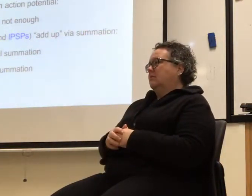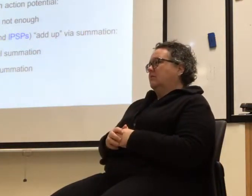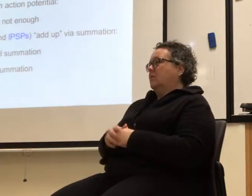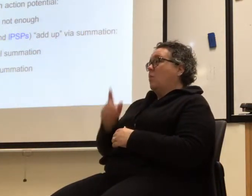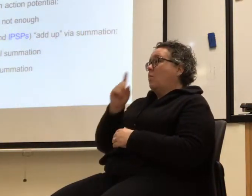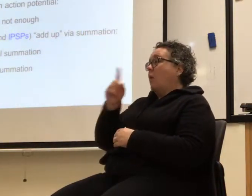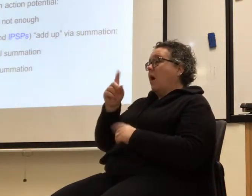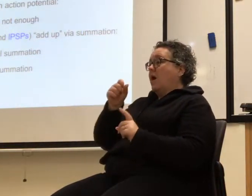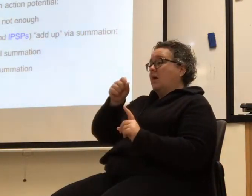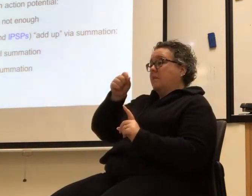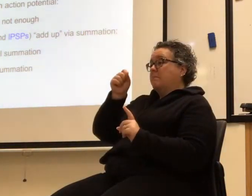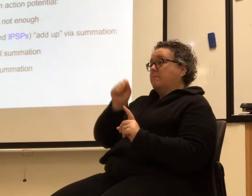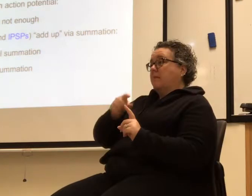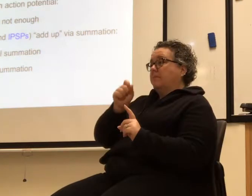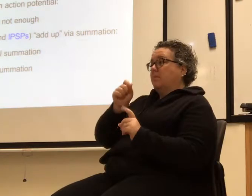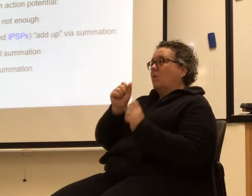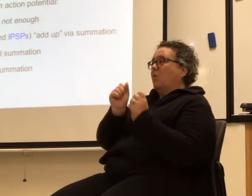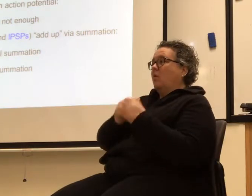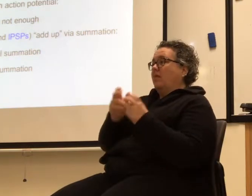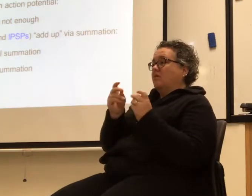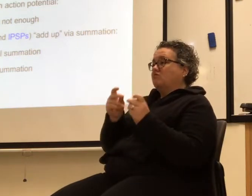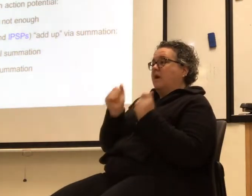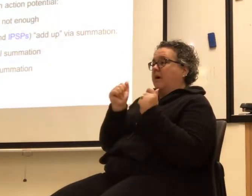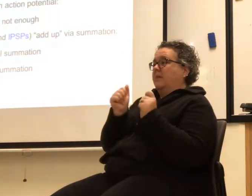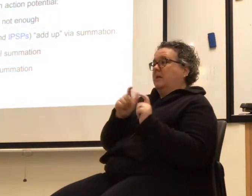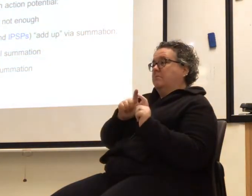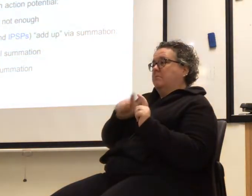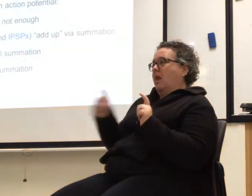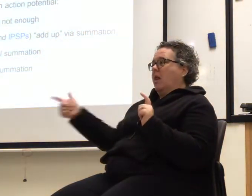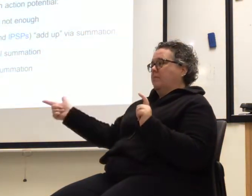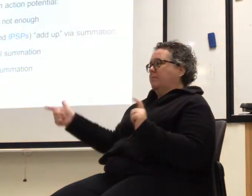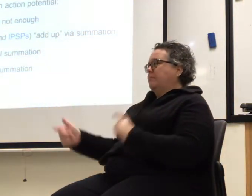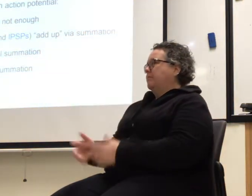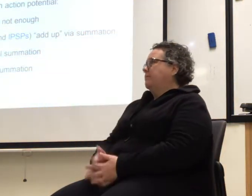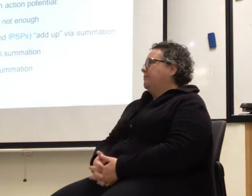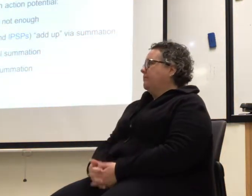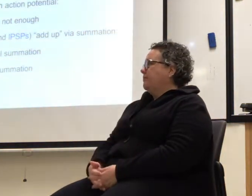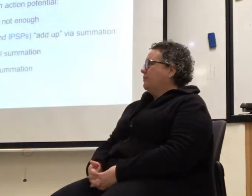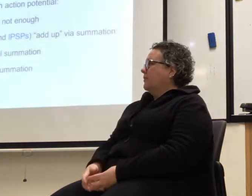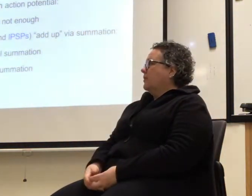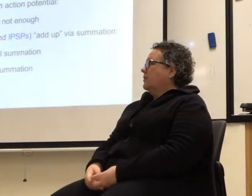One input, one synapse, I should say,